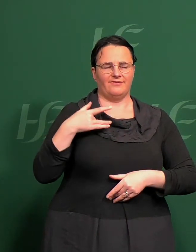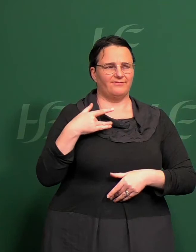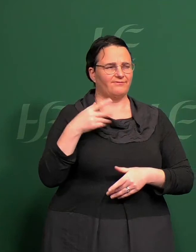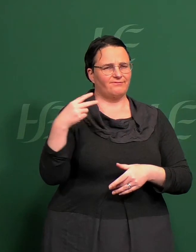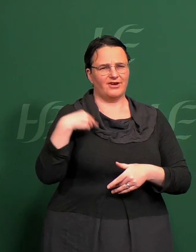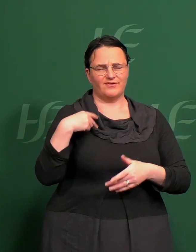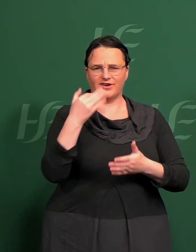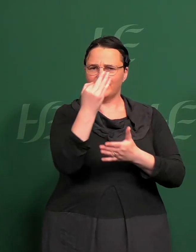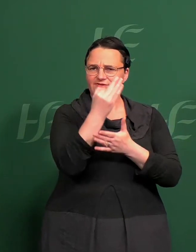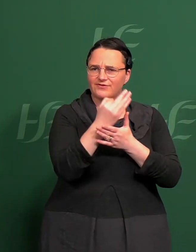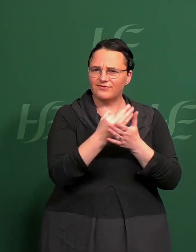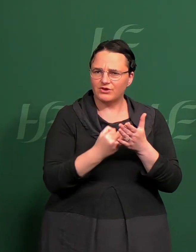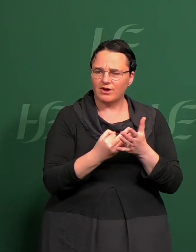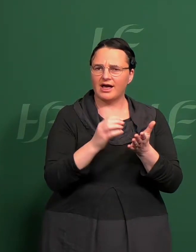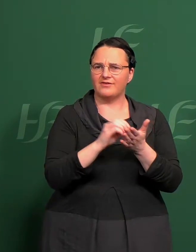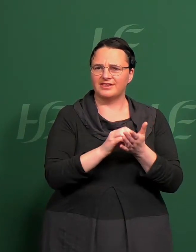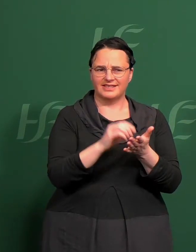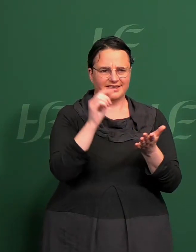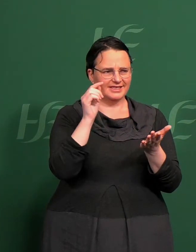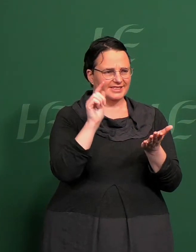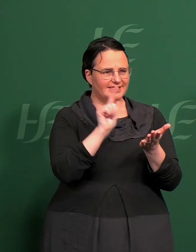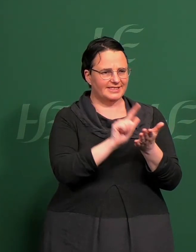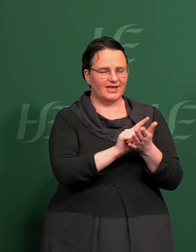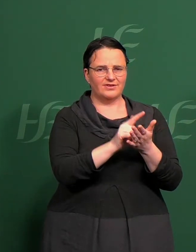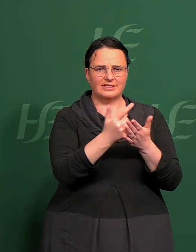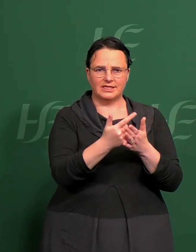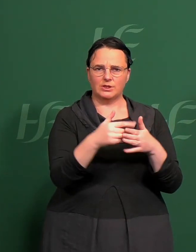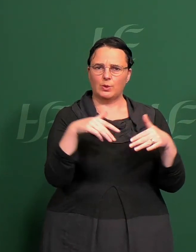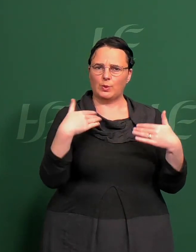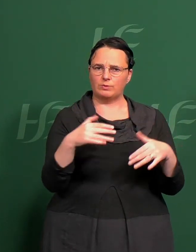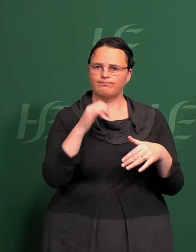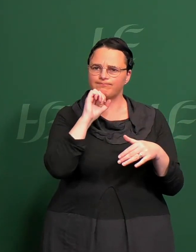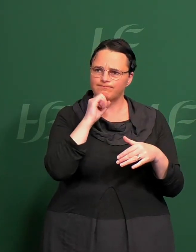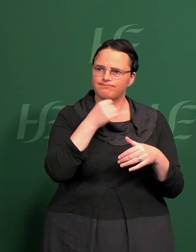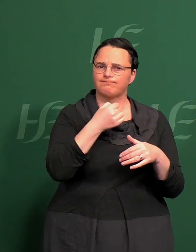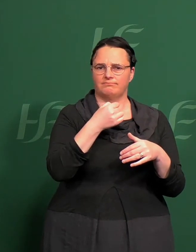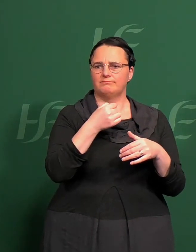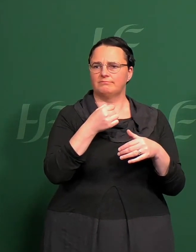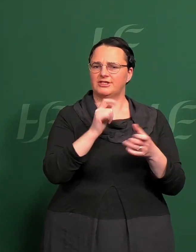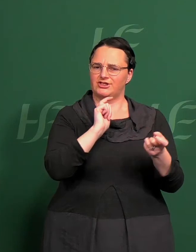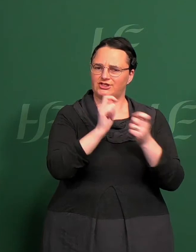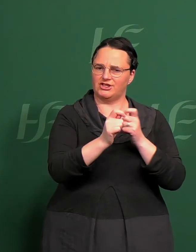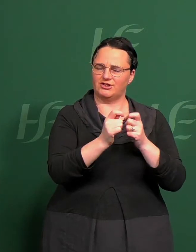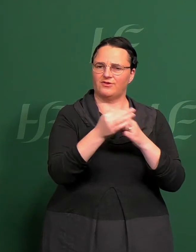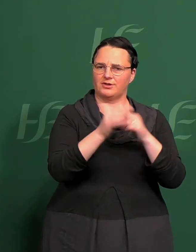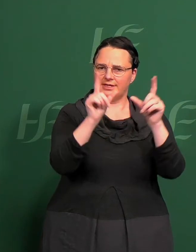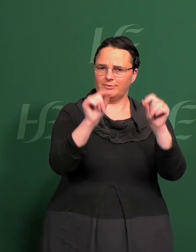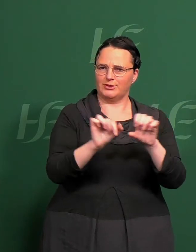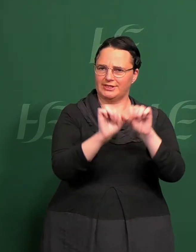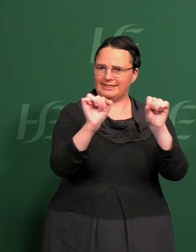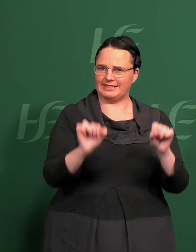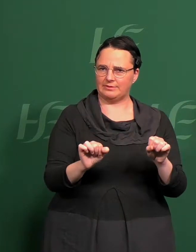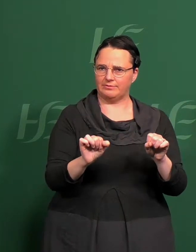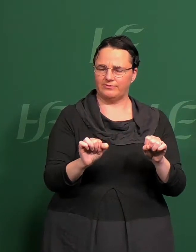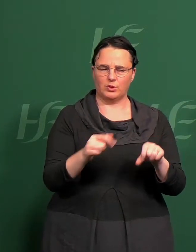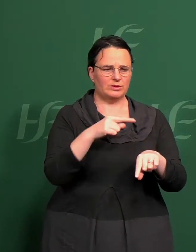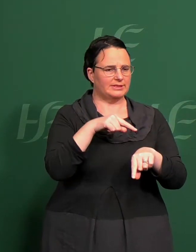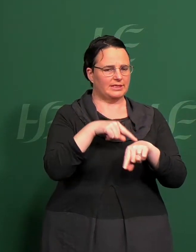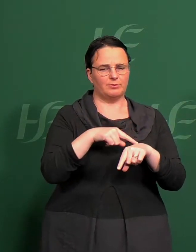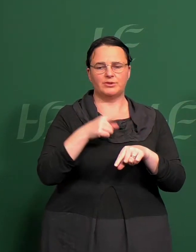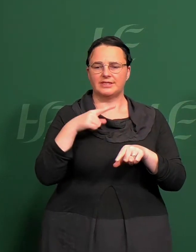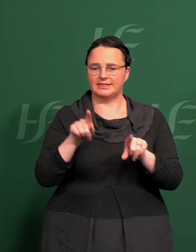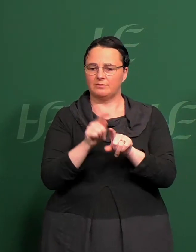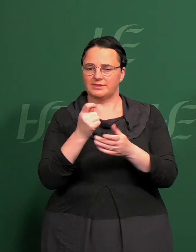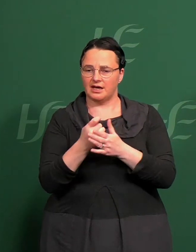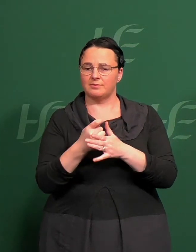organisations implement 17 very significant changes to an ICT system without any downtime to the service itself. So I